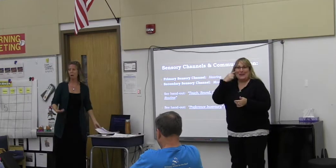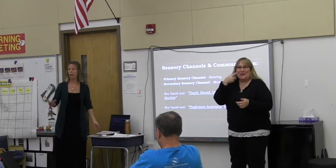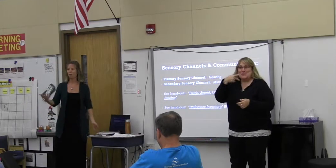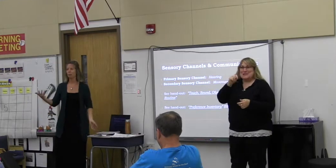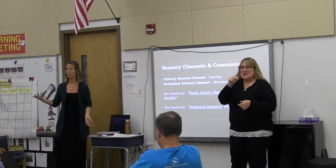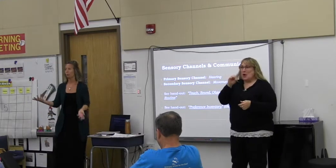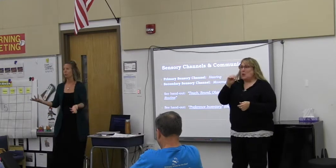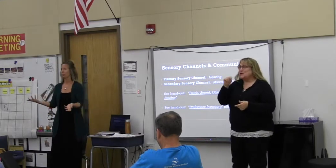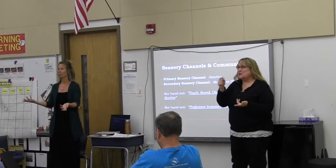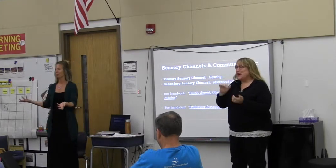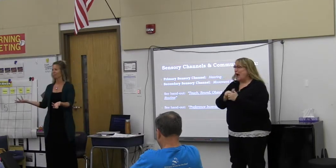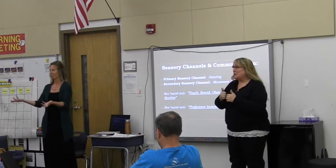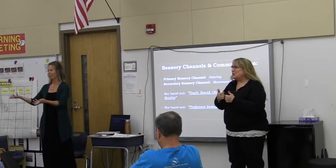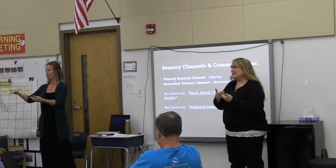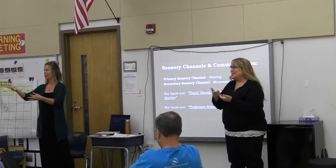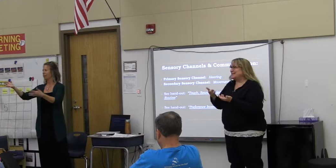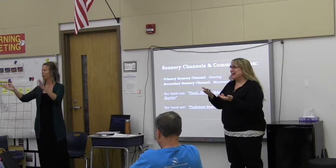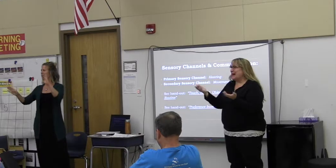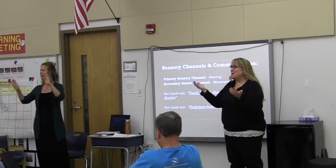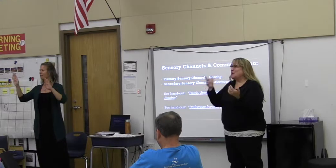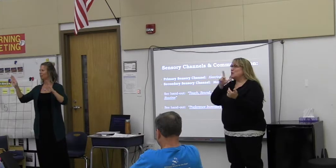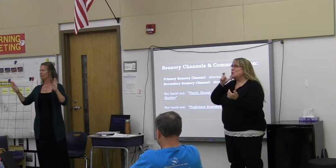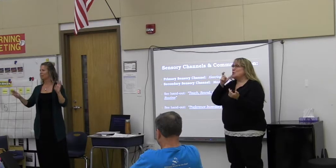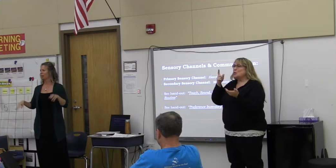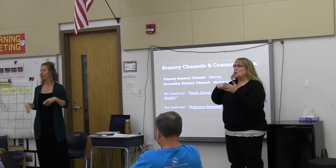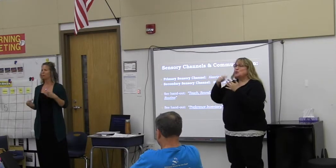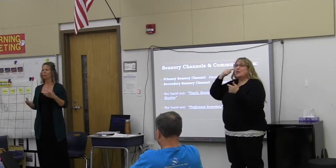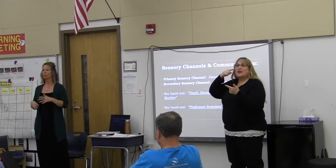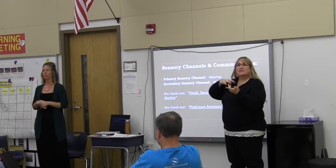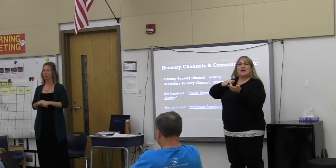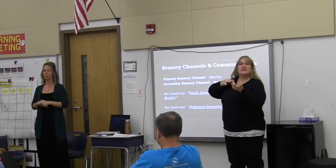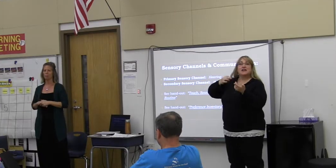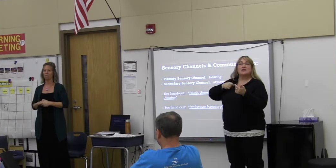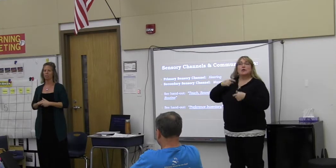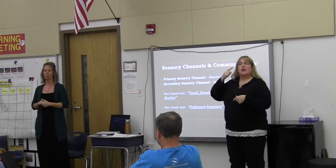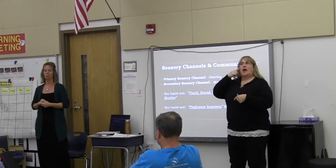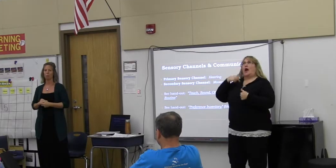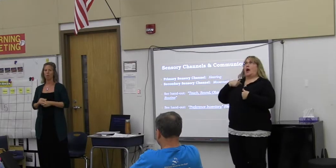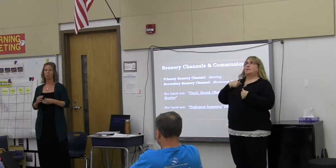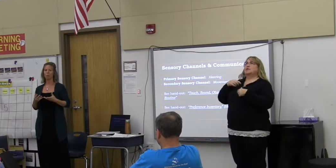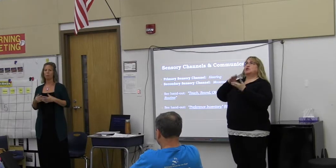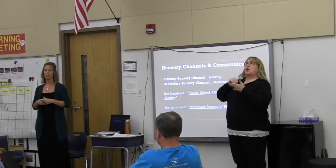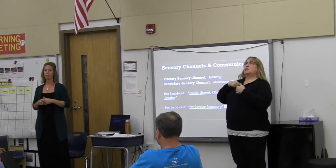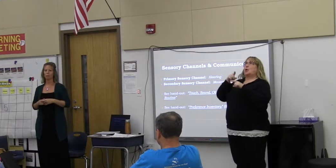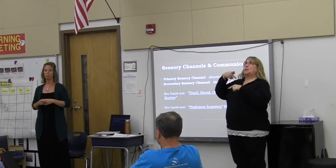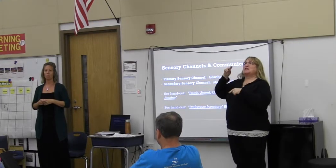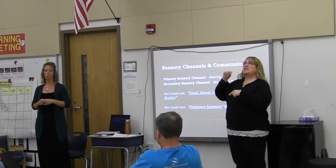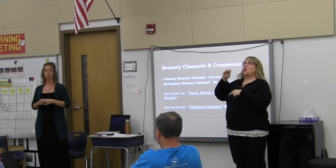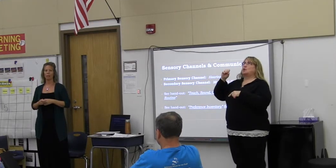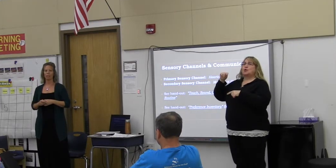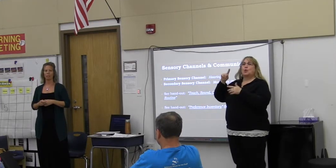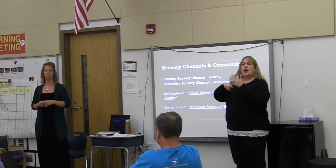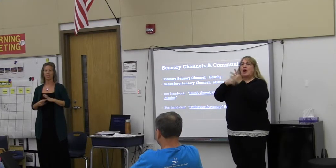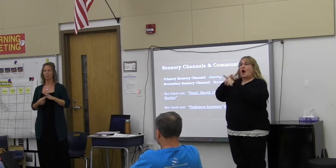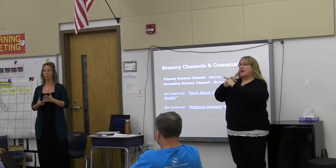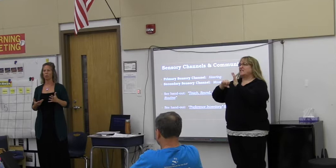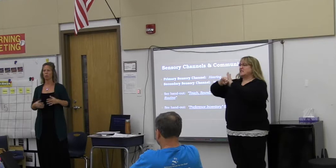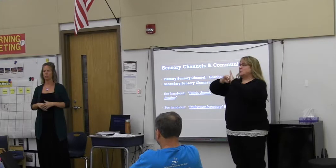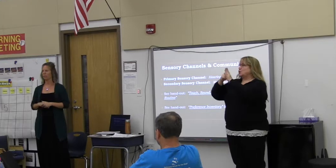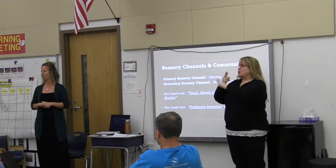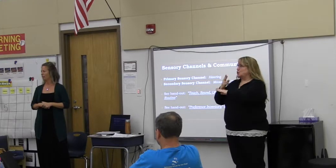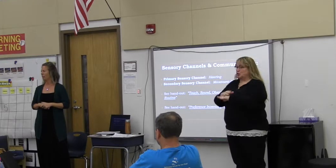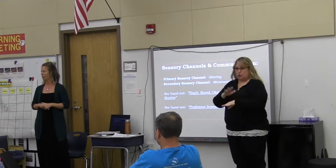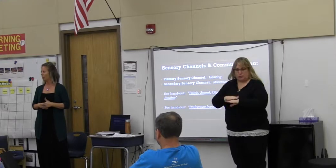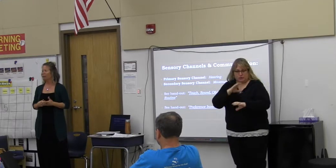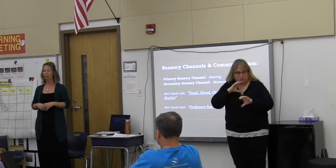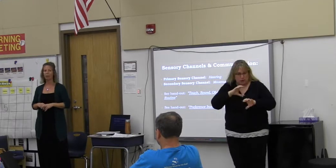room? How would you, any volunteers think about, if you were going to the OT and PT room, what would be a symbol that you might think to kind of cue the